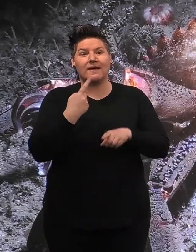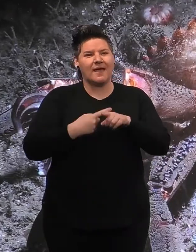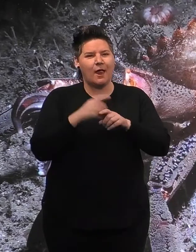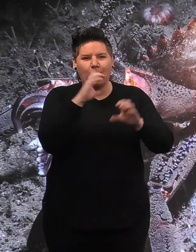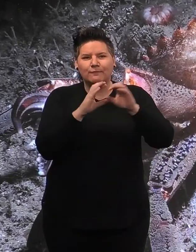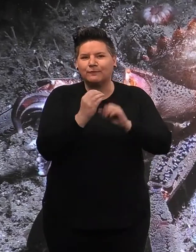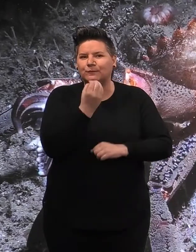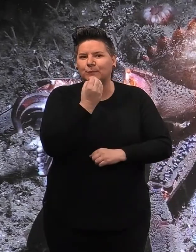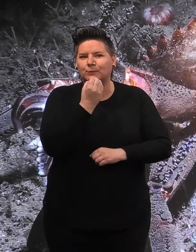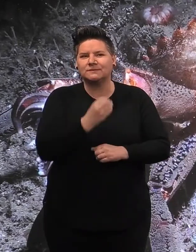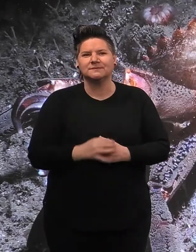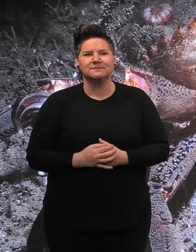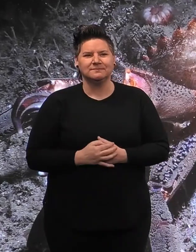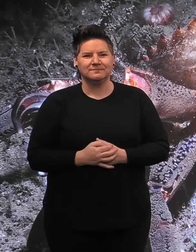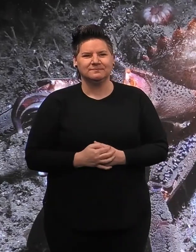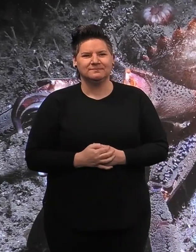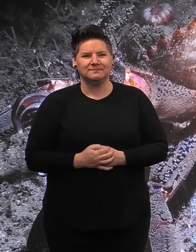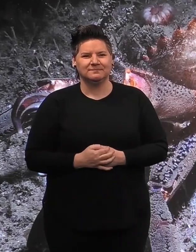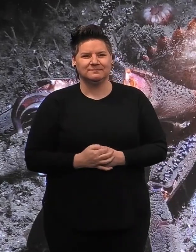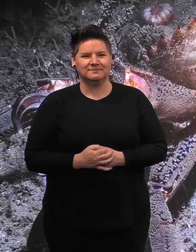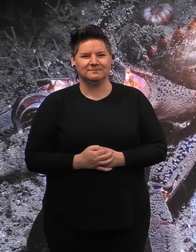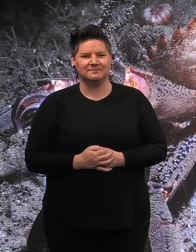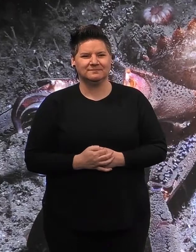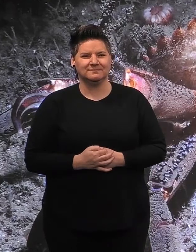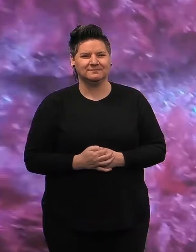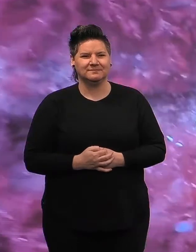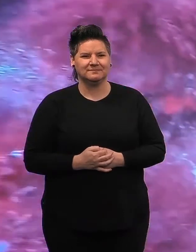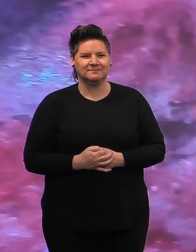water. Again, looking for food.